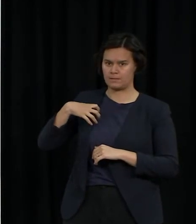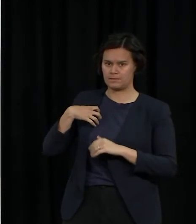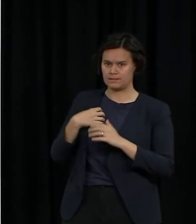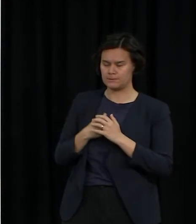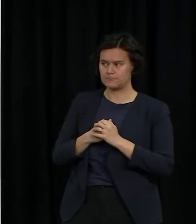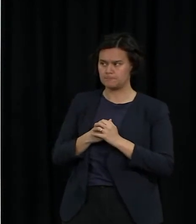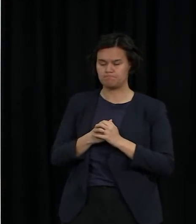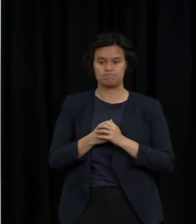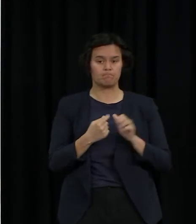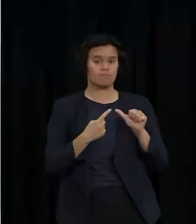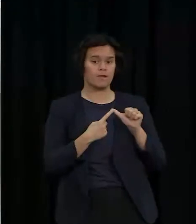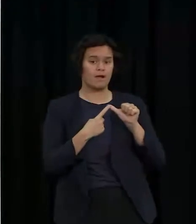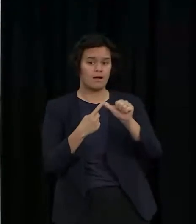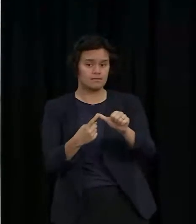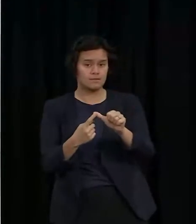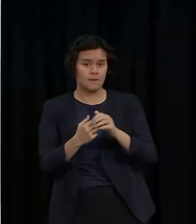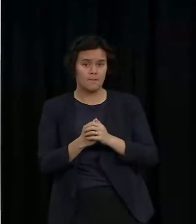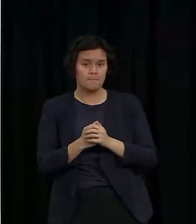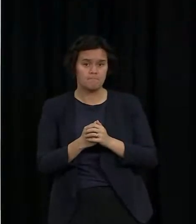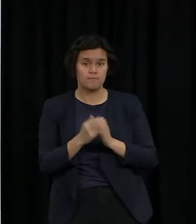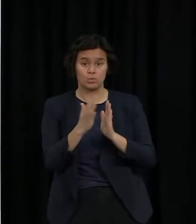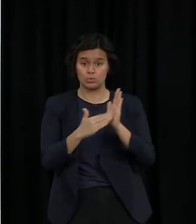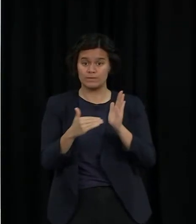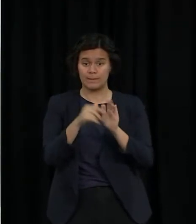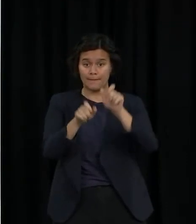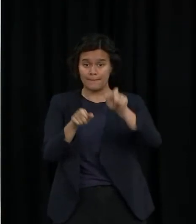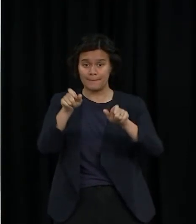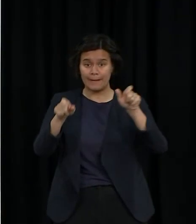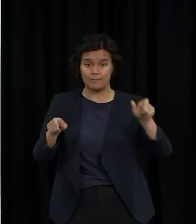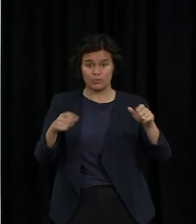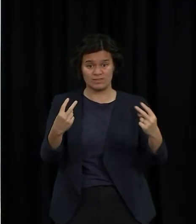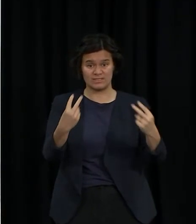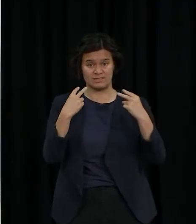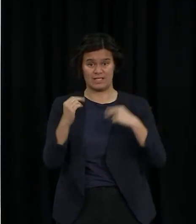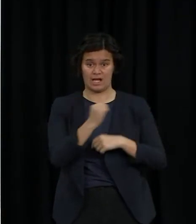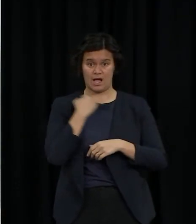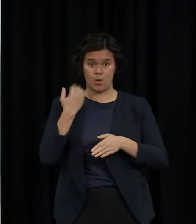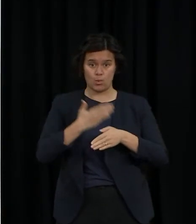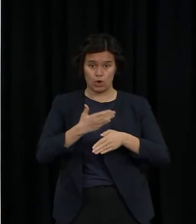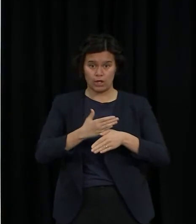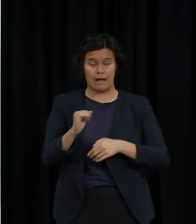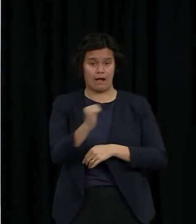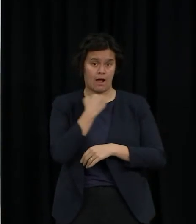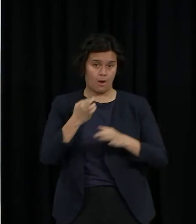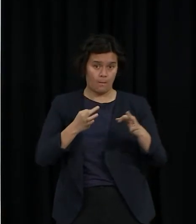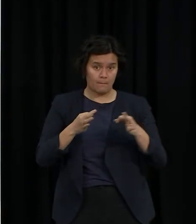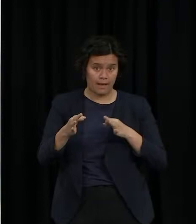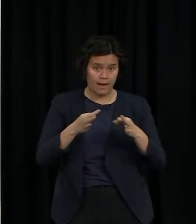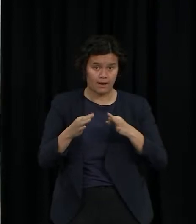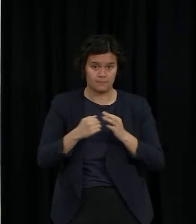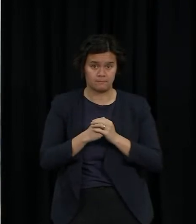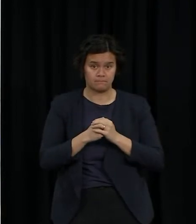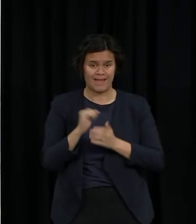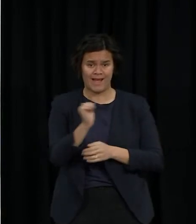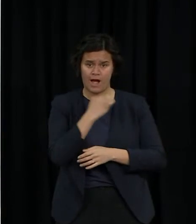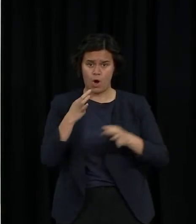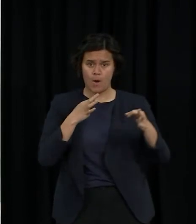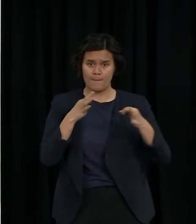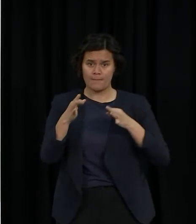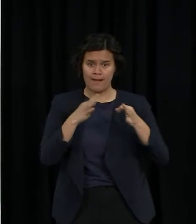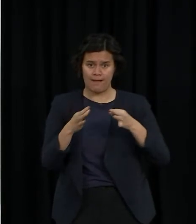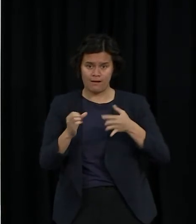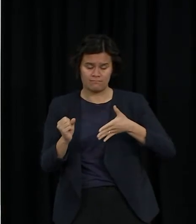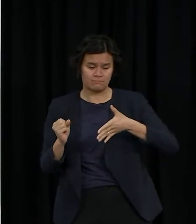I think New Zealanders can see the success that we've had with the approach that we've taken. a strong public health approach has delivered